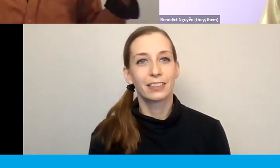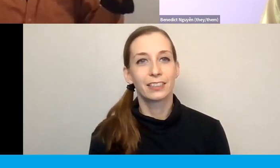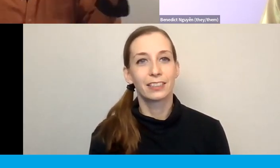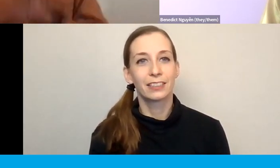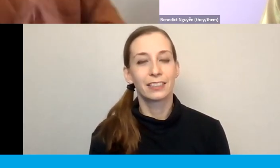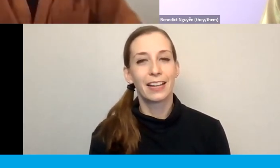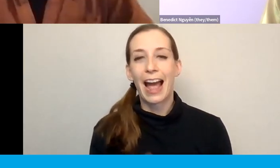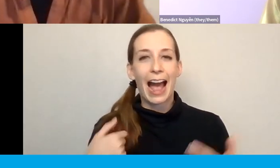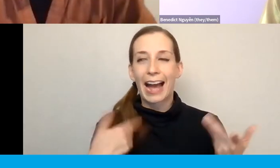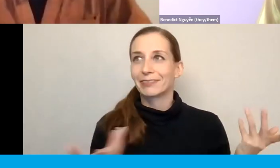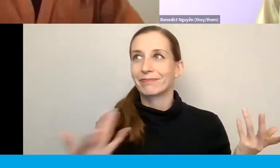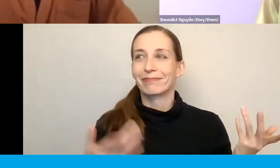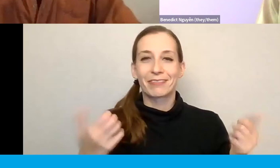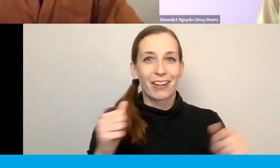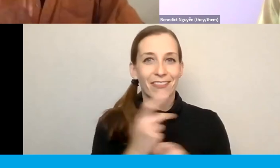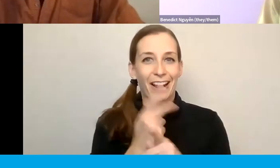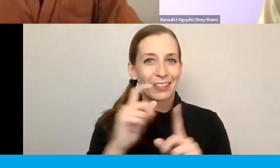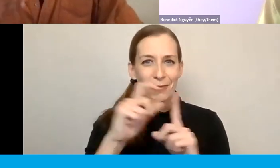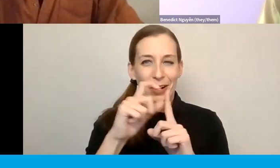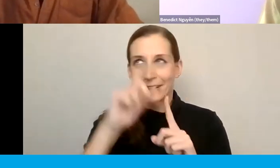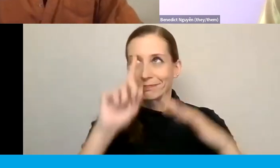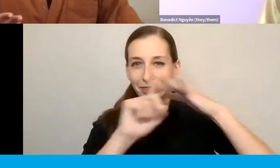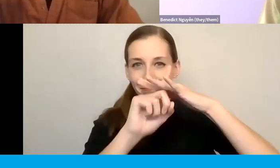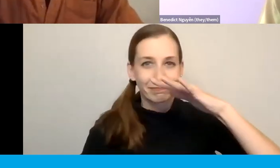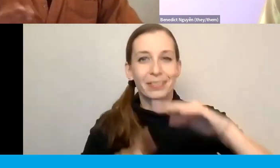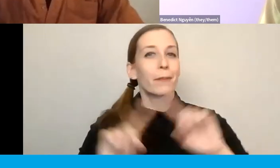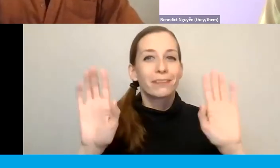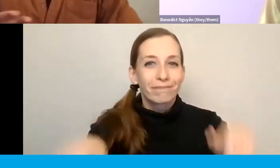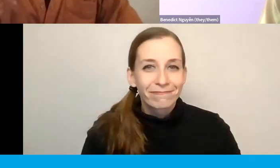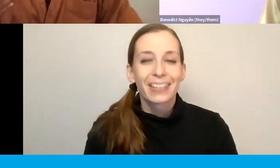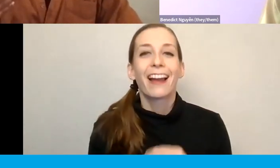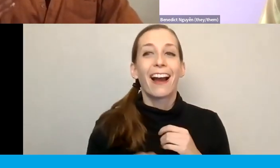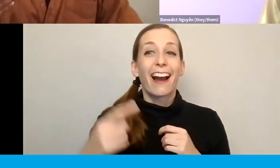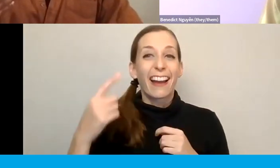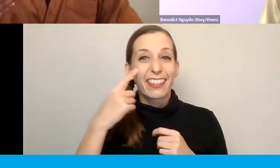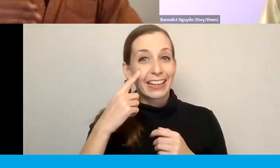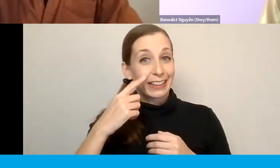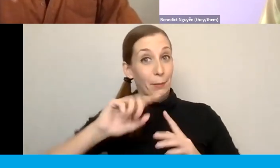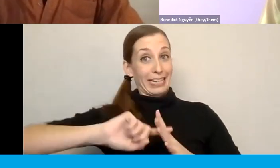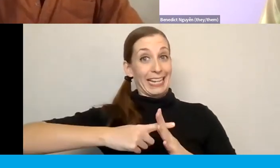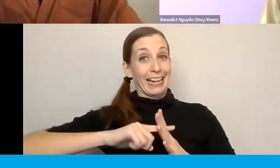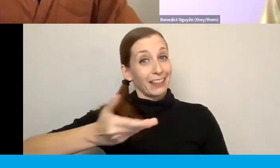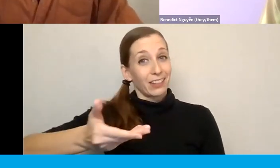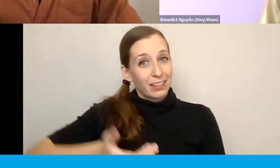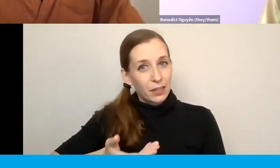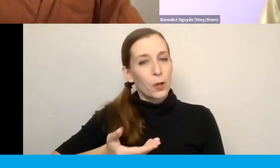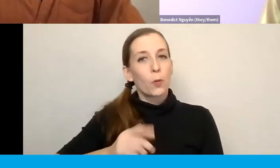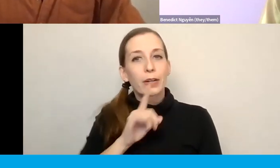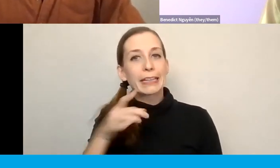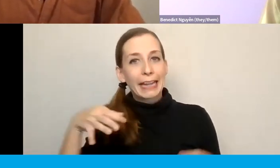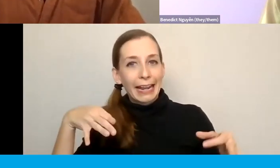I'm lost for the word at the moment, but I do think that it like tells us something about what we might,